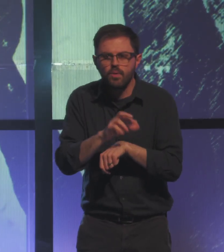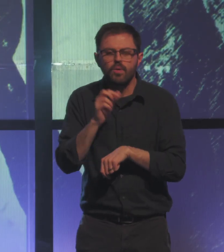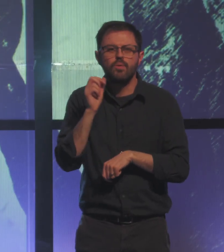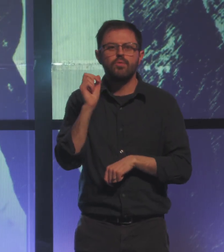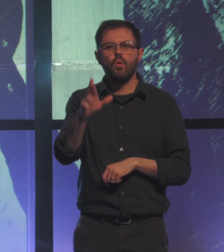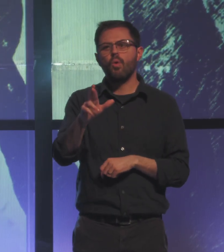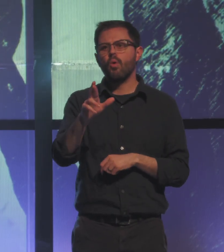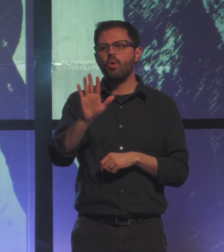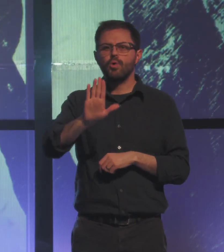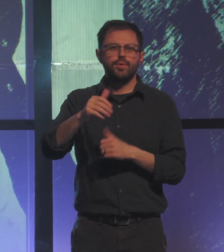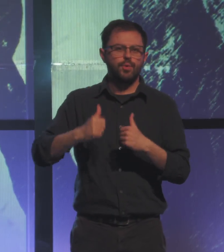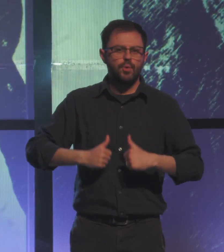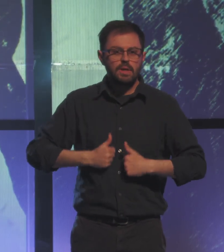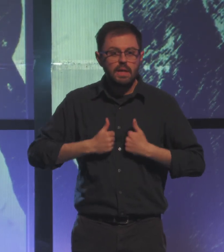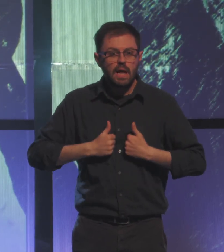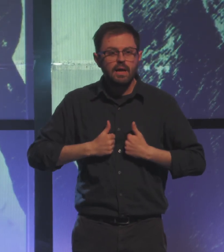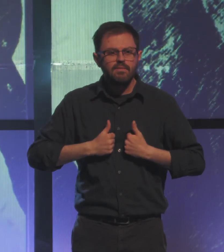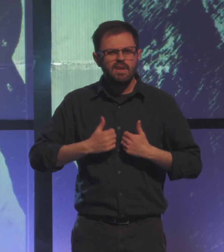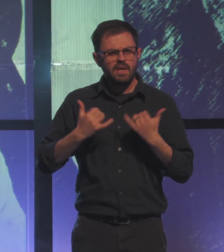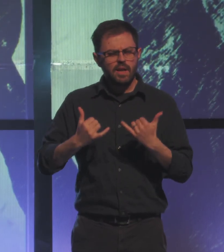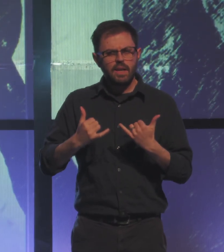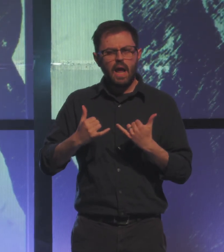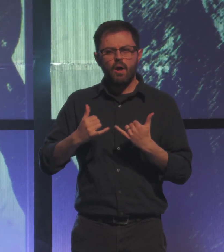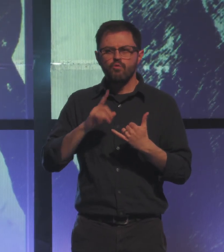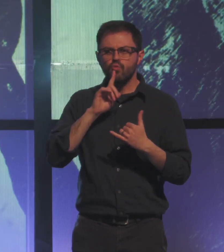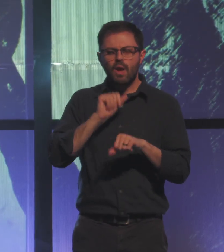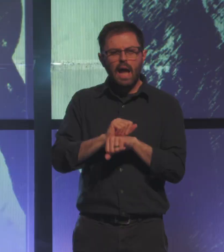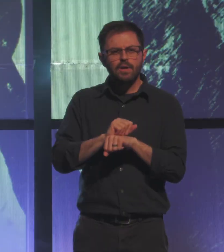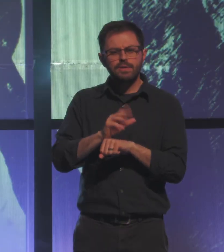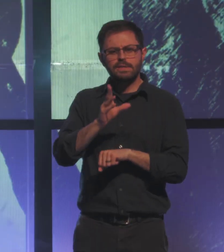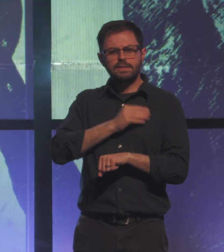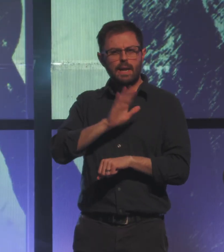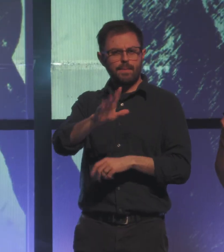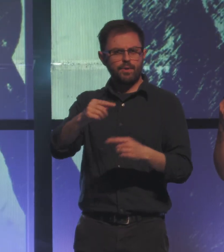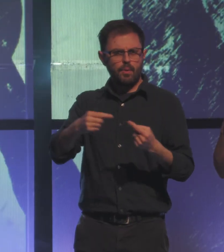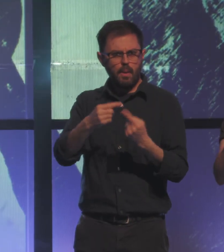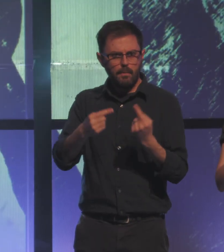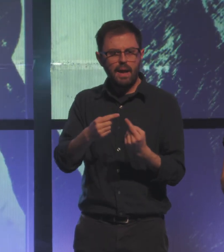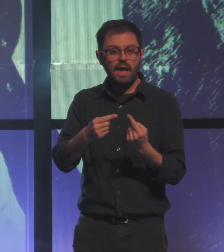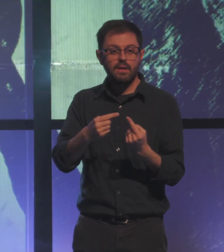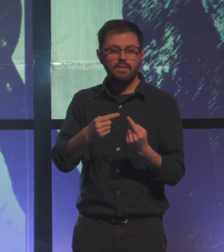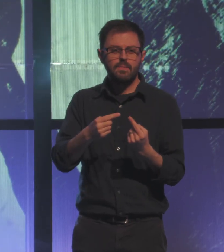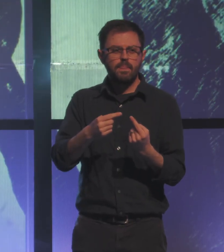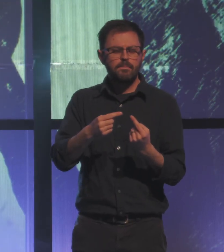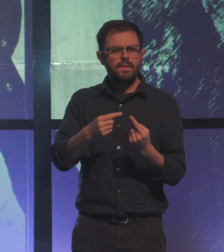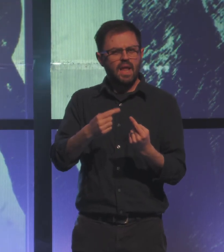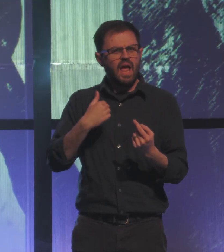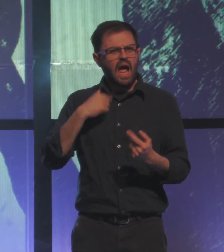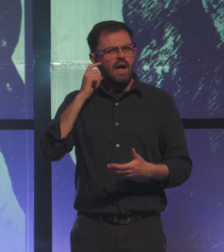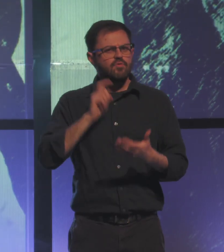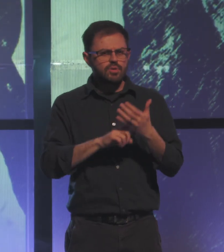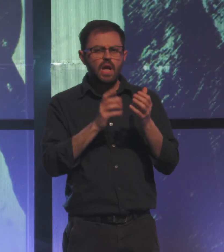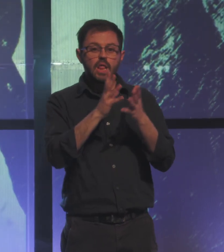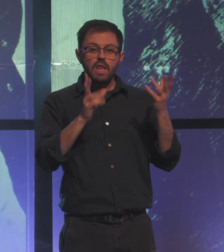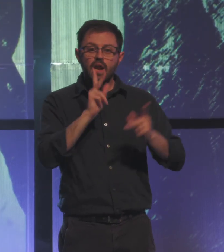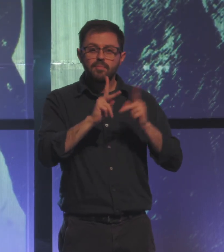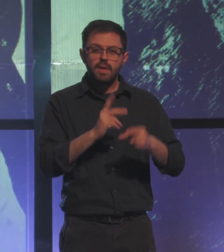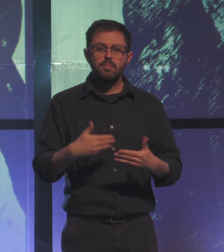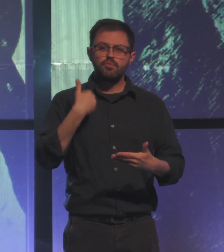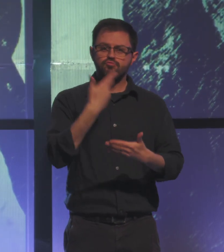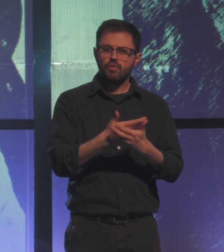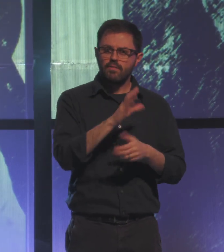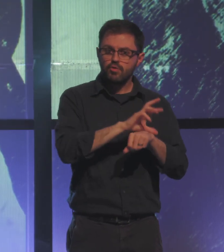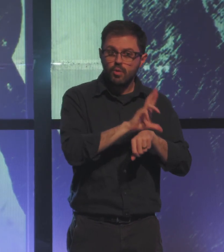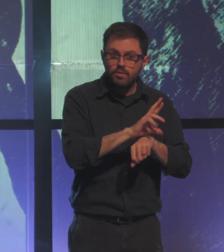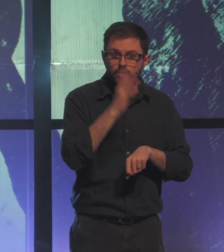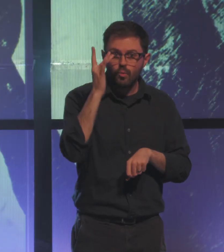own life you're starting to actually sit with the pain. I find that a lot of people land in Crossroads because places just like